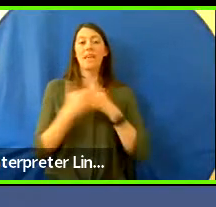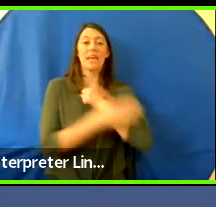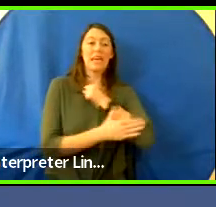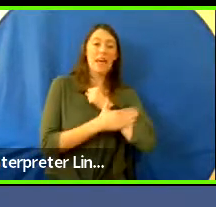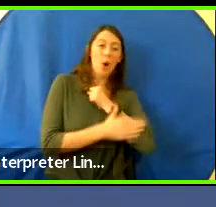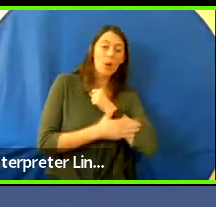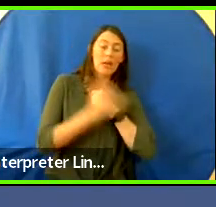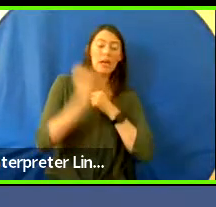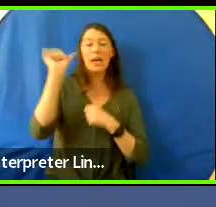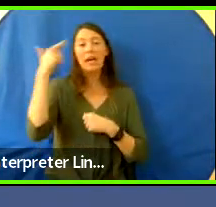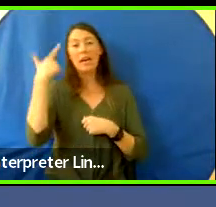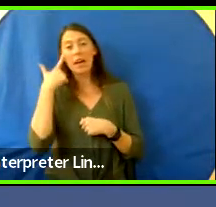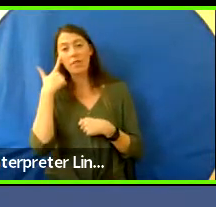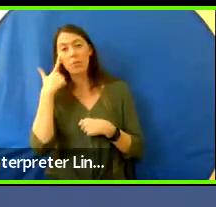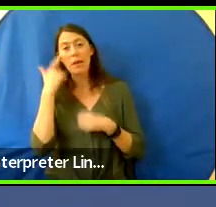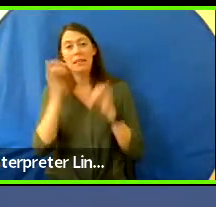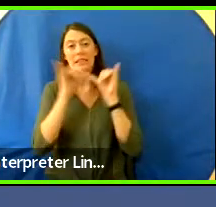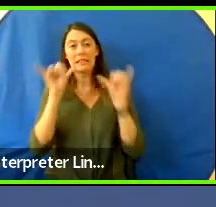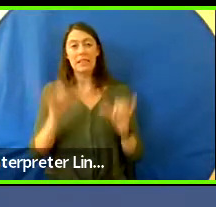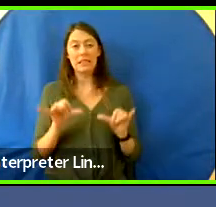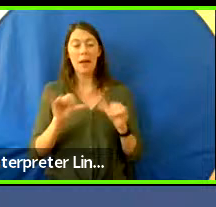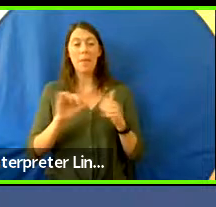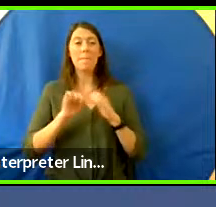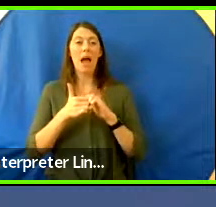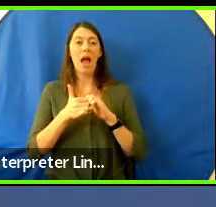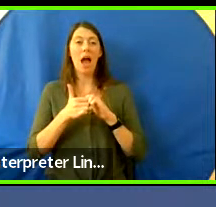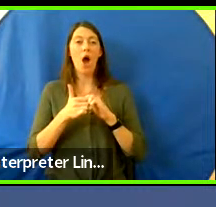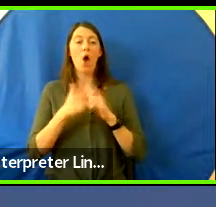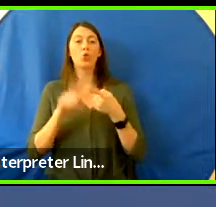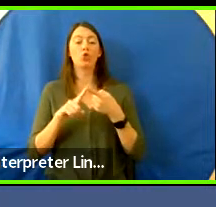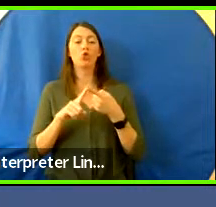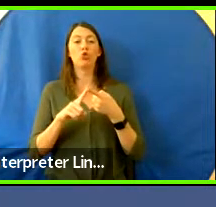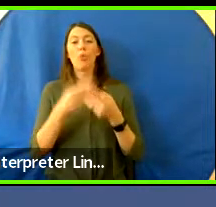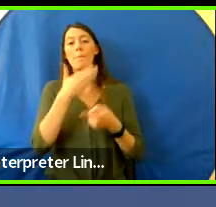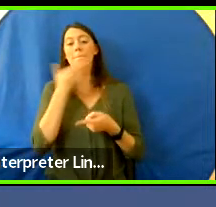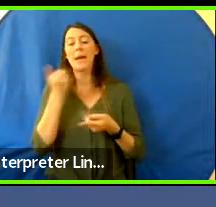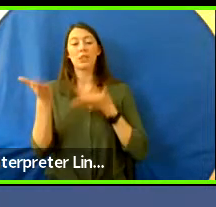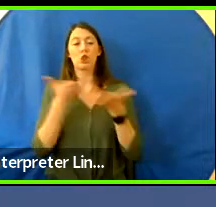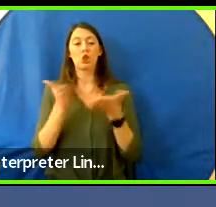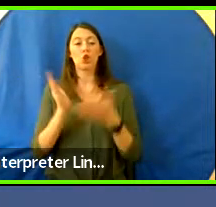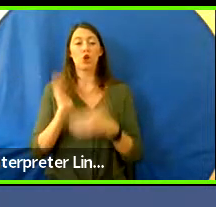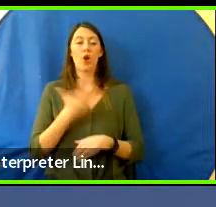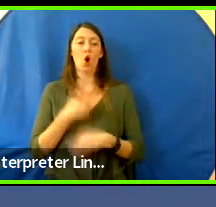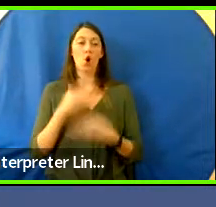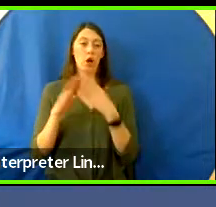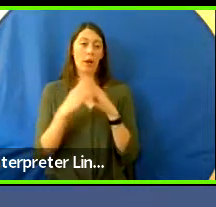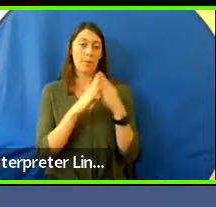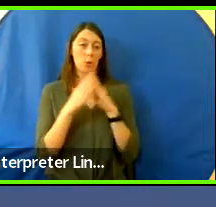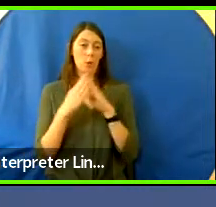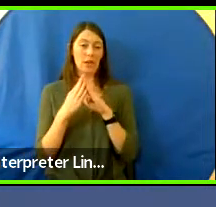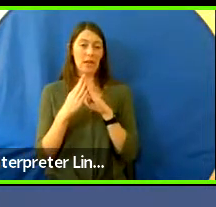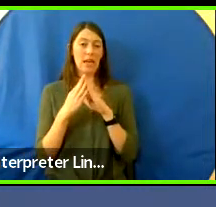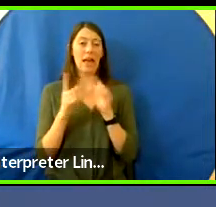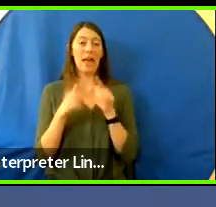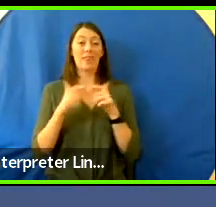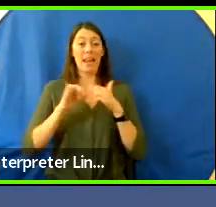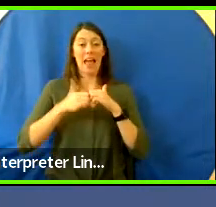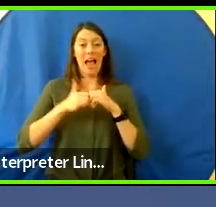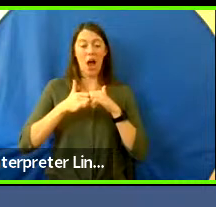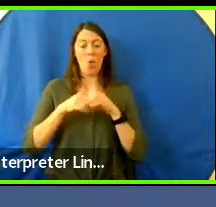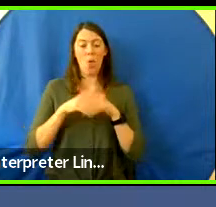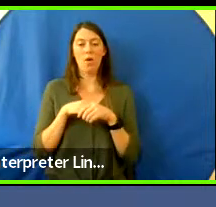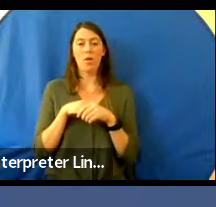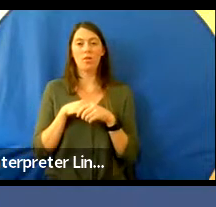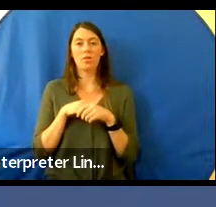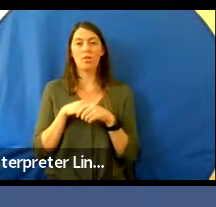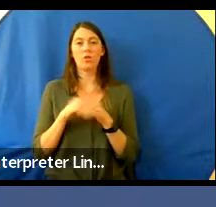and other mechanisms and entities that serve community. So, you know, kudos for faith-based